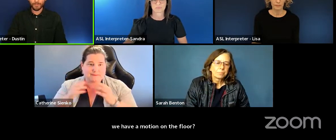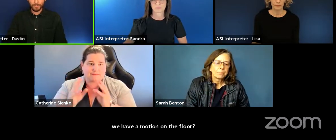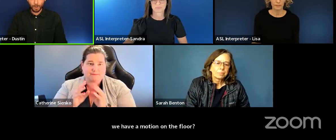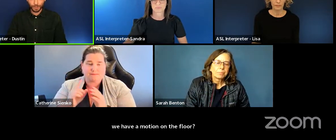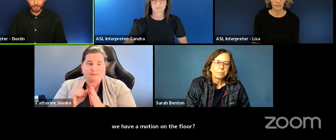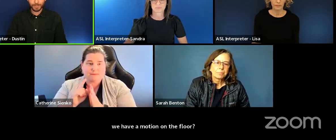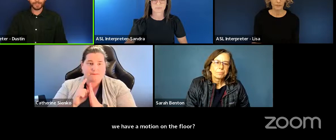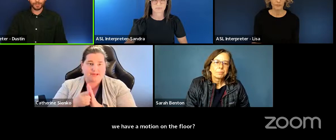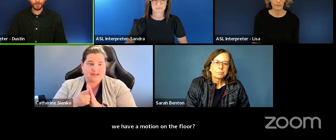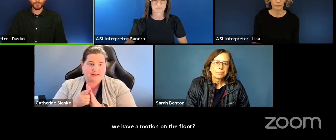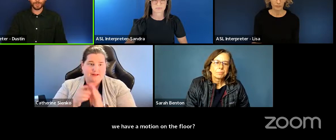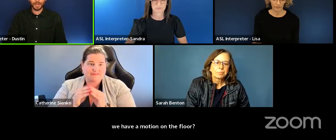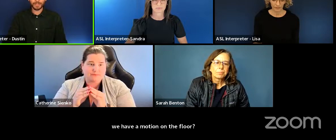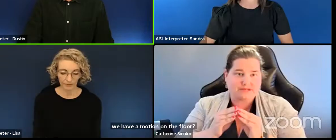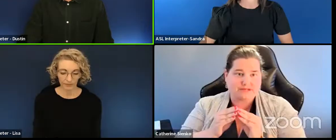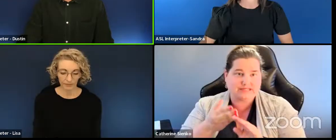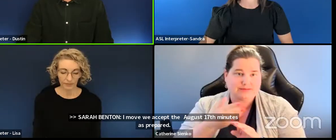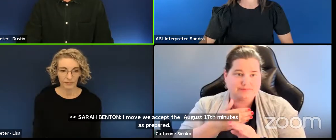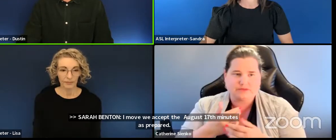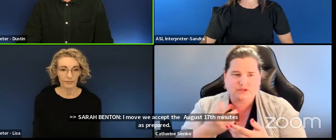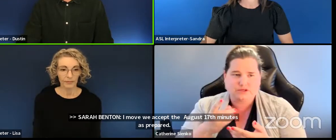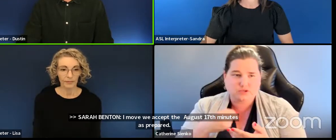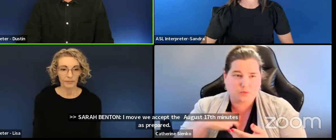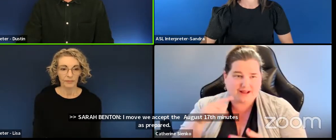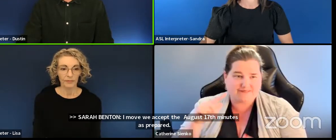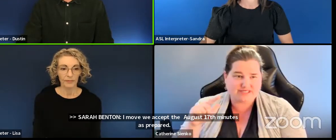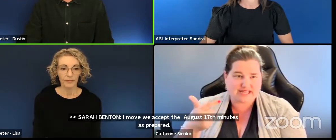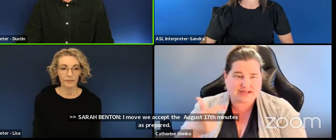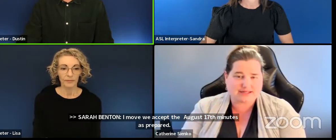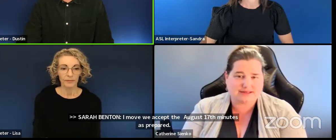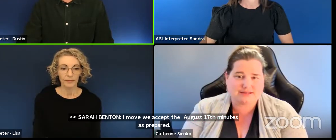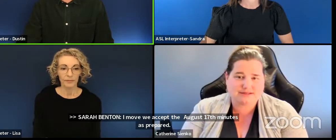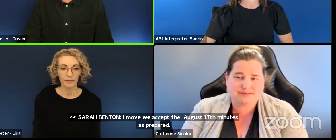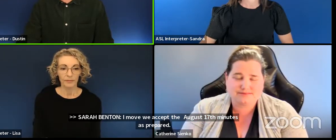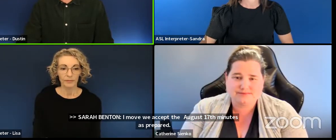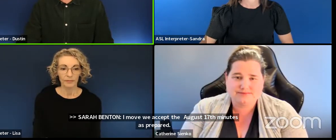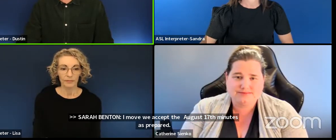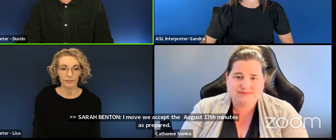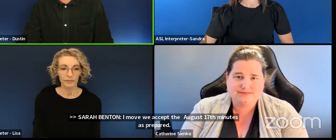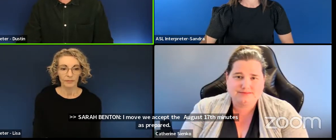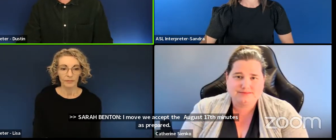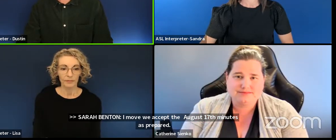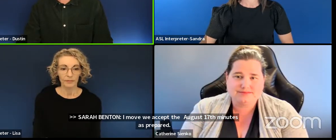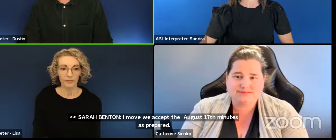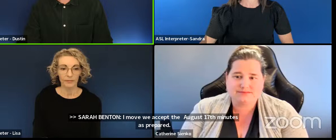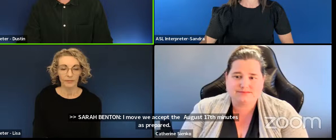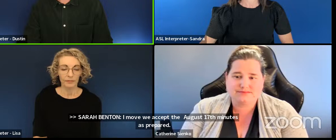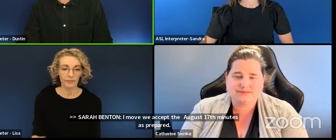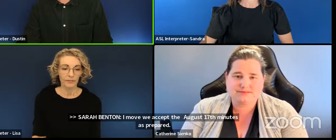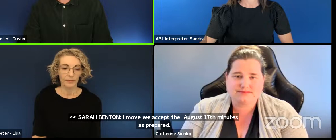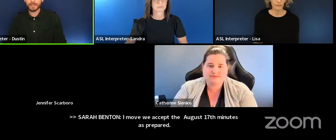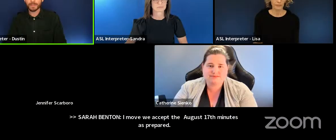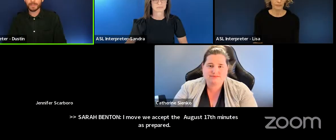We have a motion to accept the meeting minutes. Do we have a second?